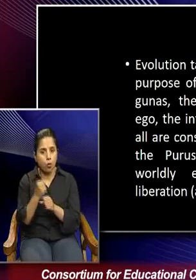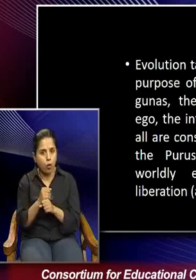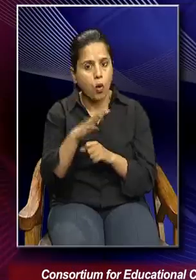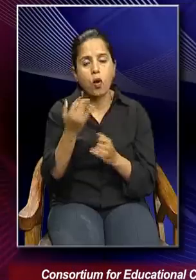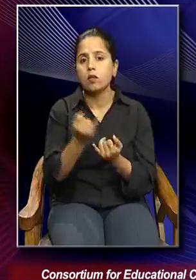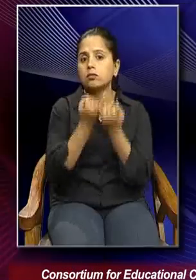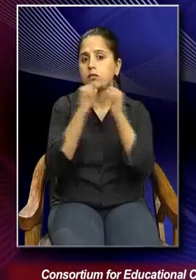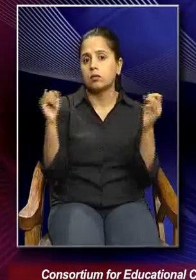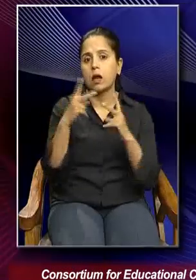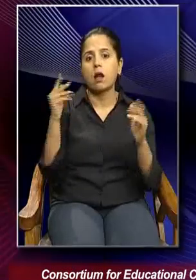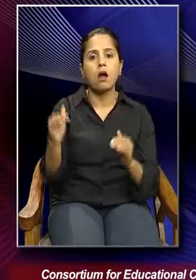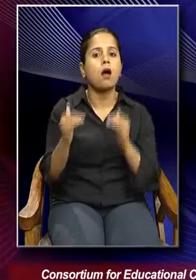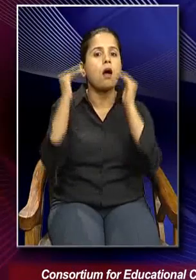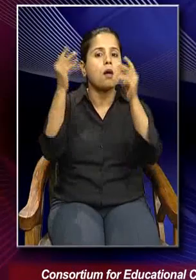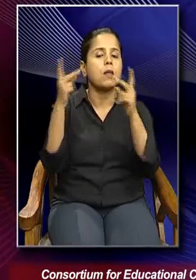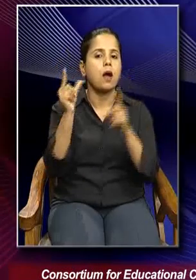is apavarg.